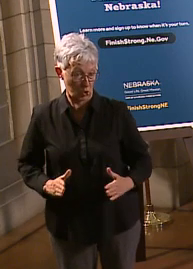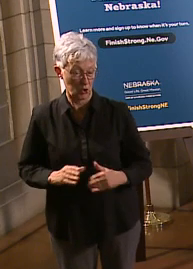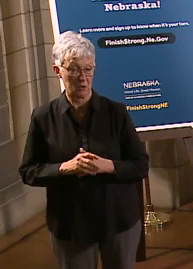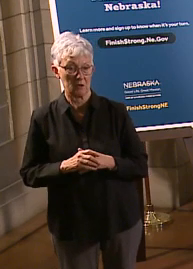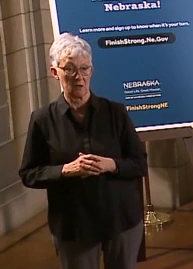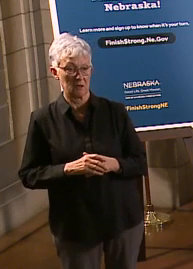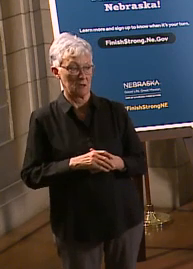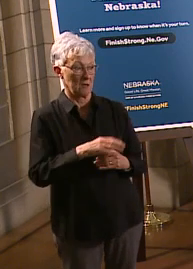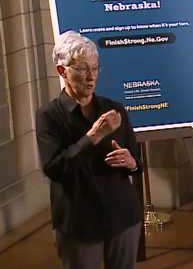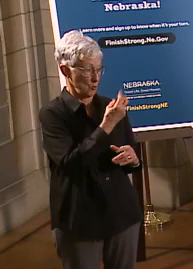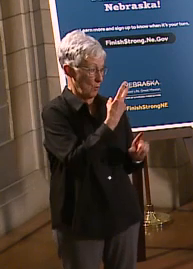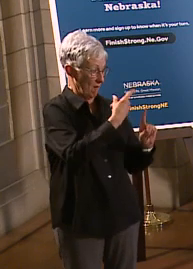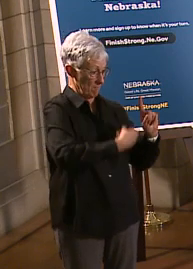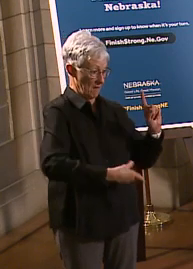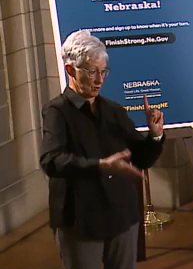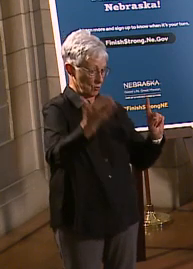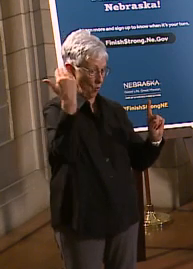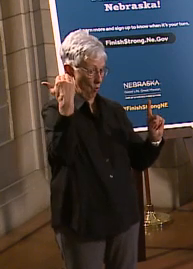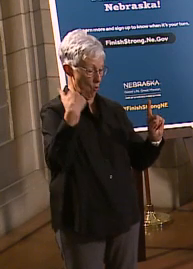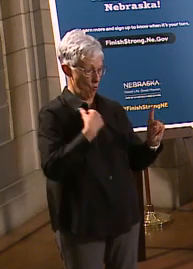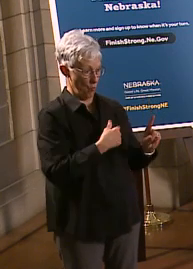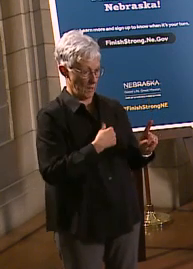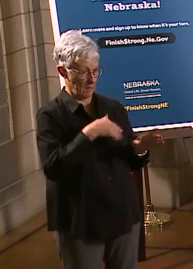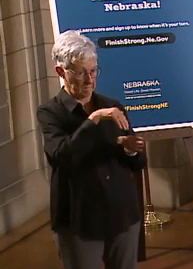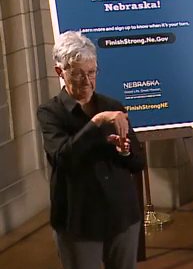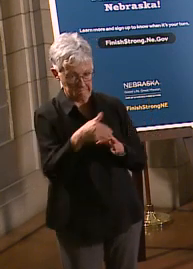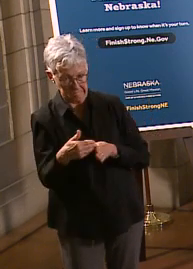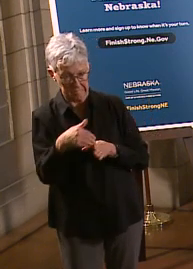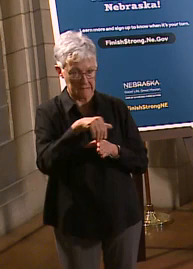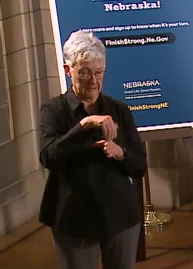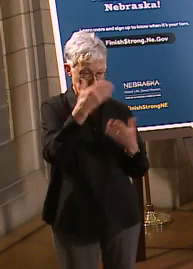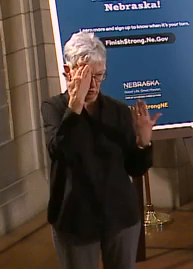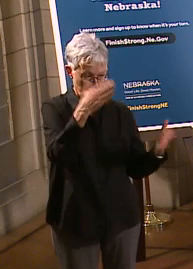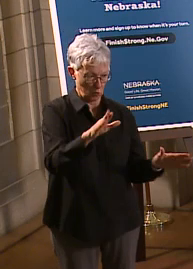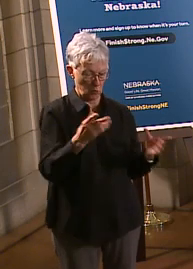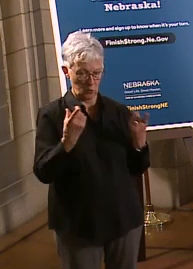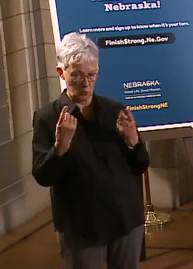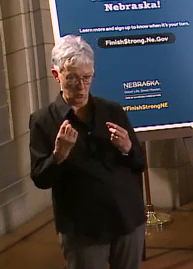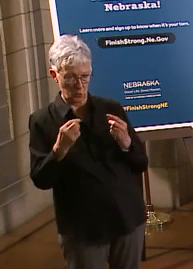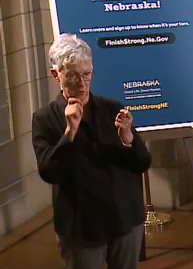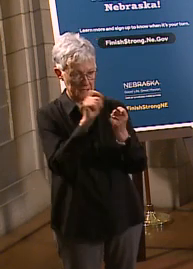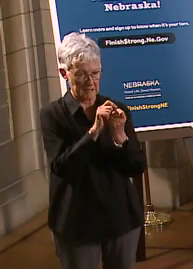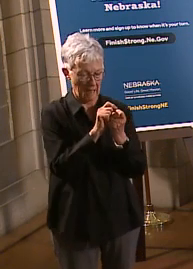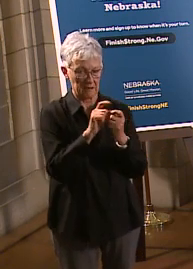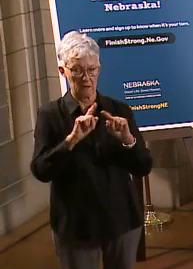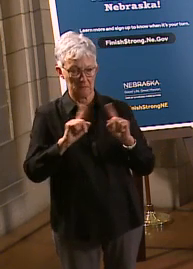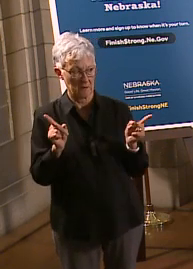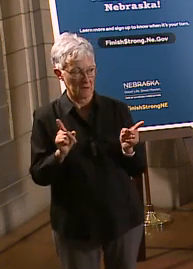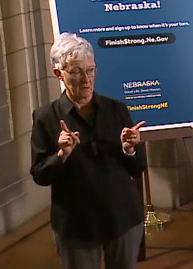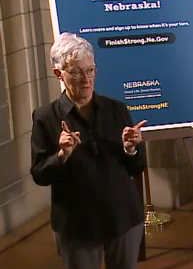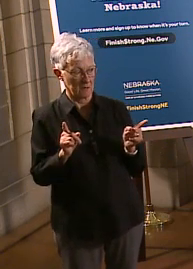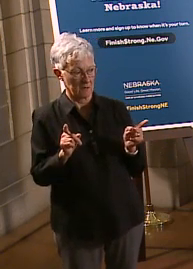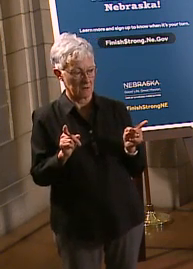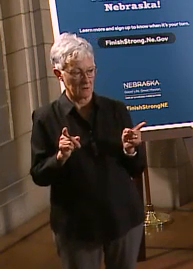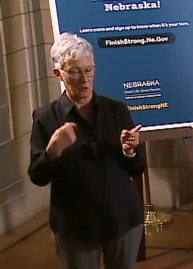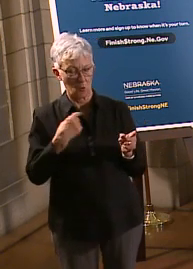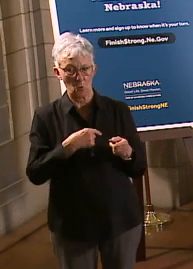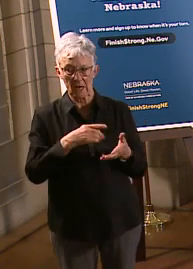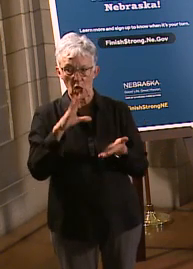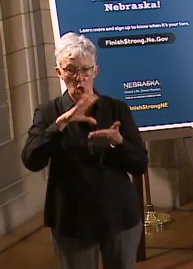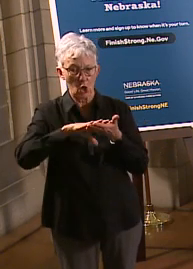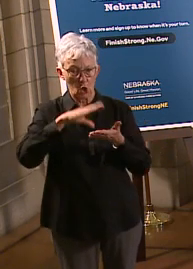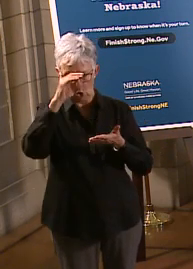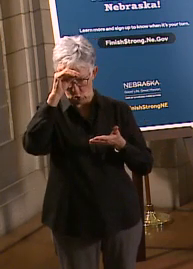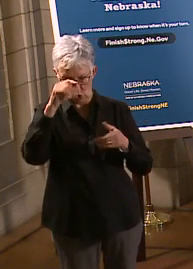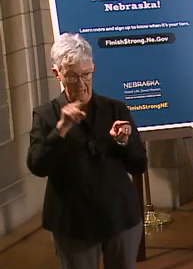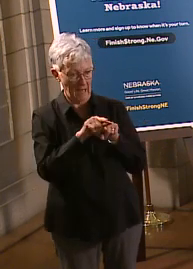of uncertainty, and we really didn't know how people were going to react, and we had to, if you like, learn on the run how we were